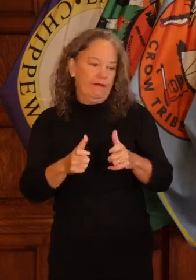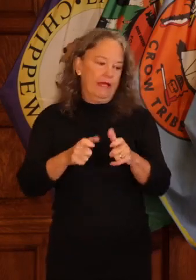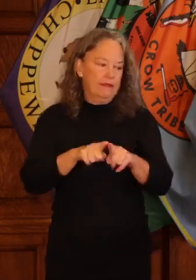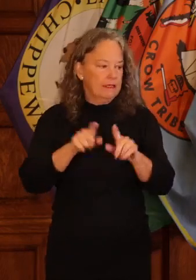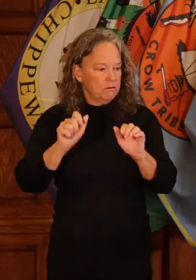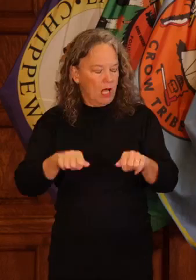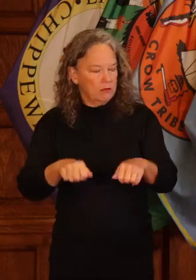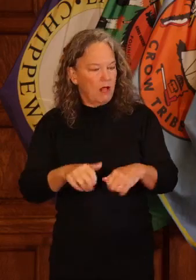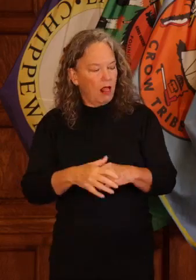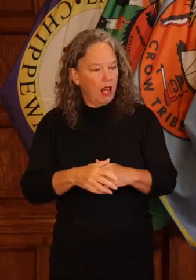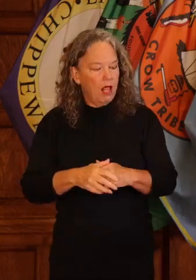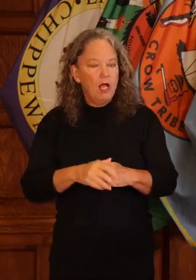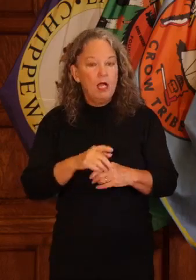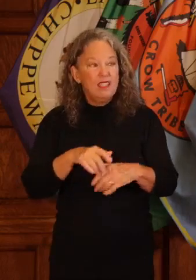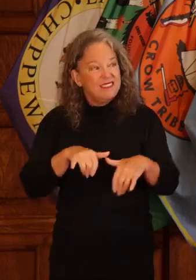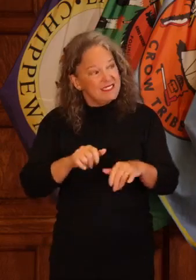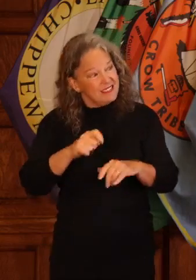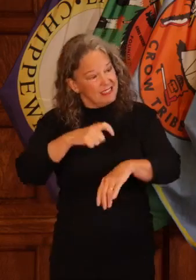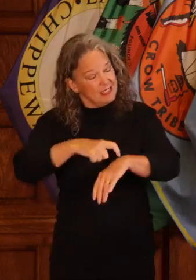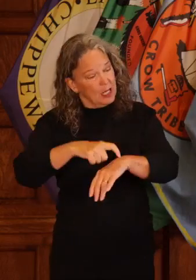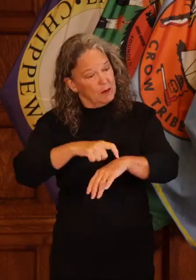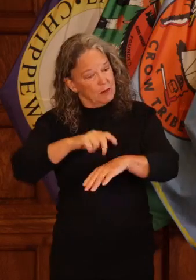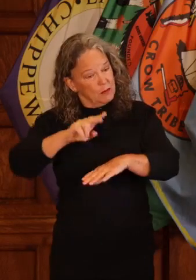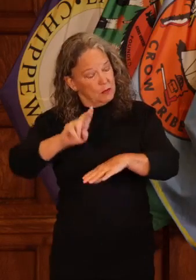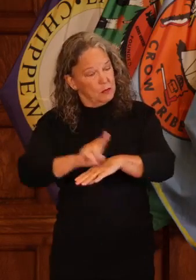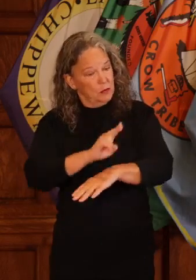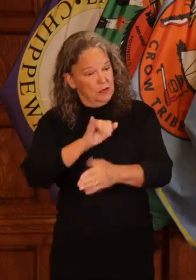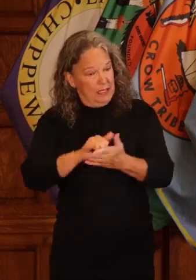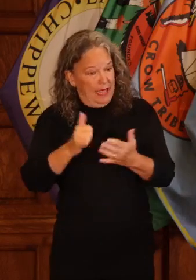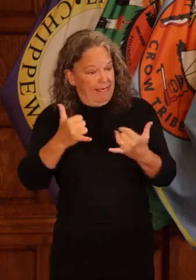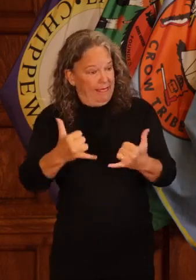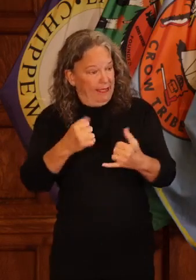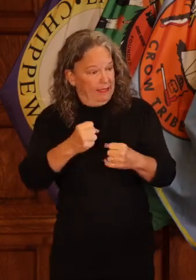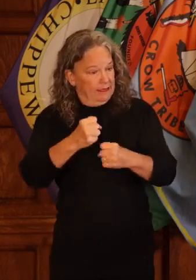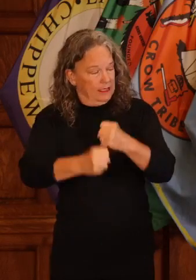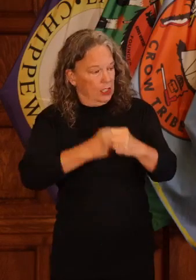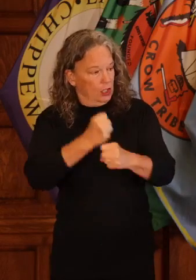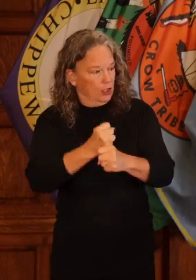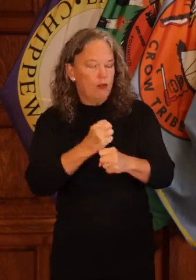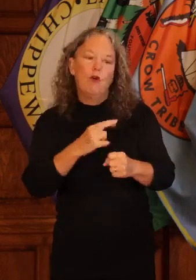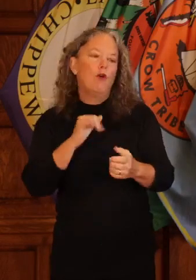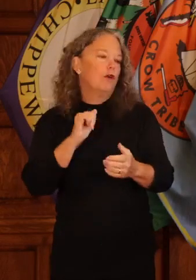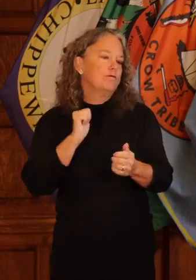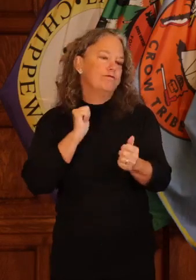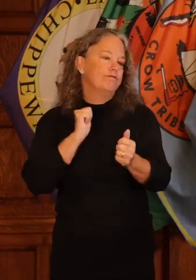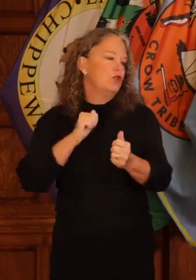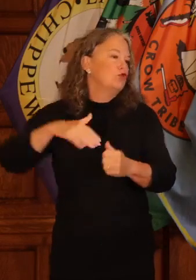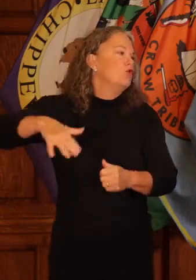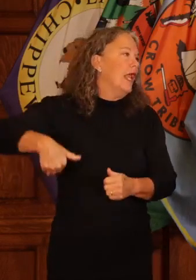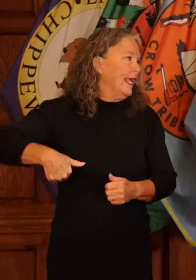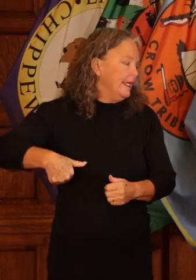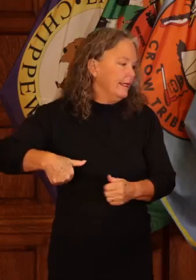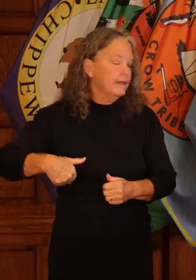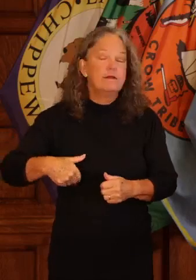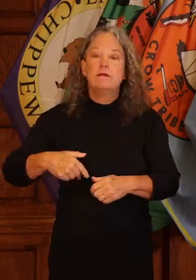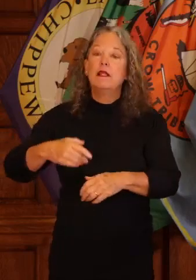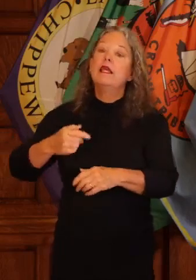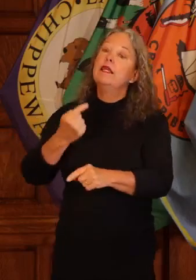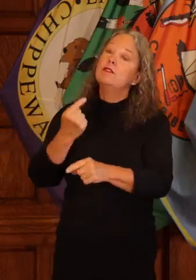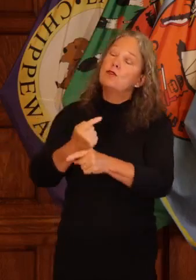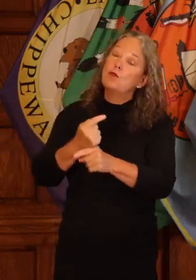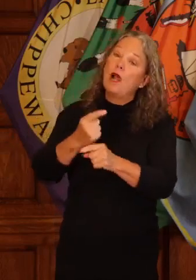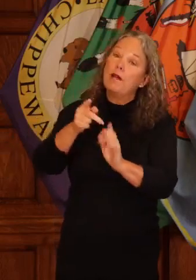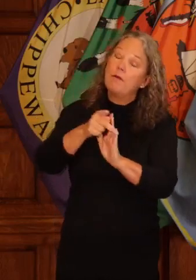happening at this point, would there still be time to implement that this year, or are we already past the point of that being possible? It's the right